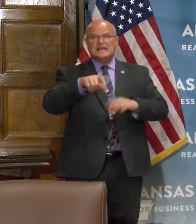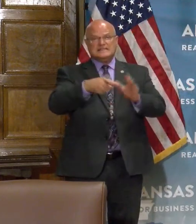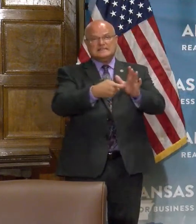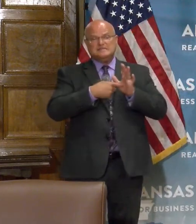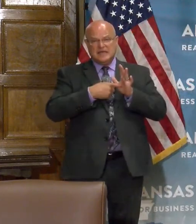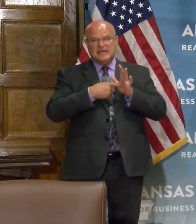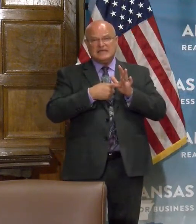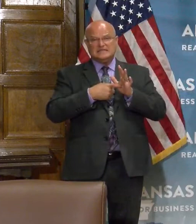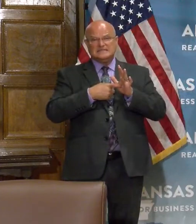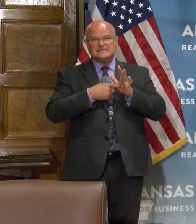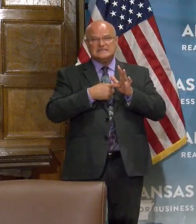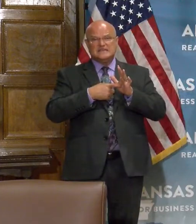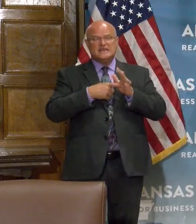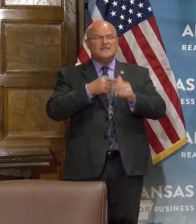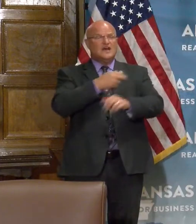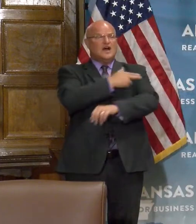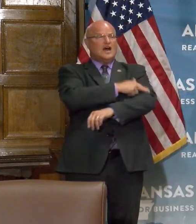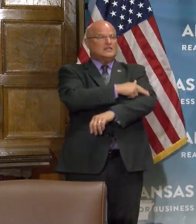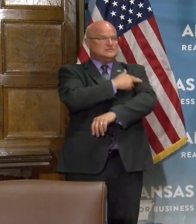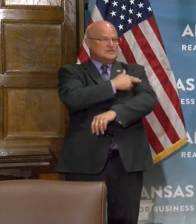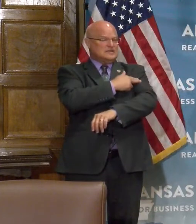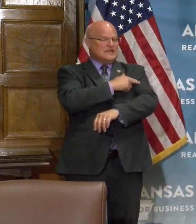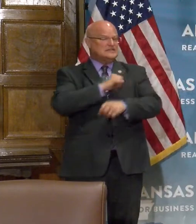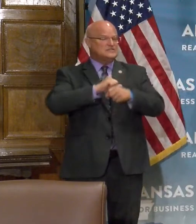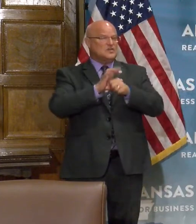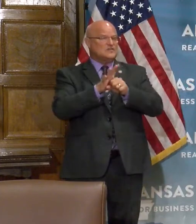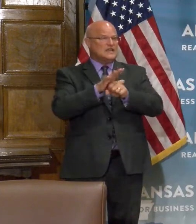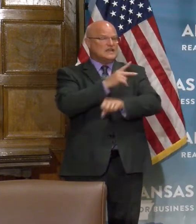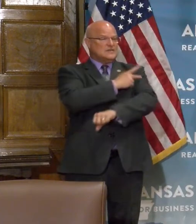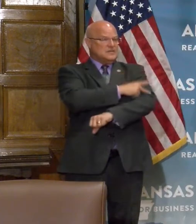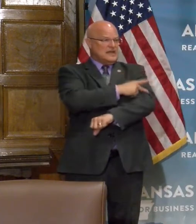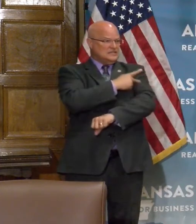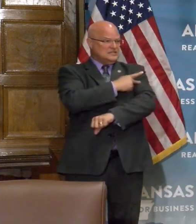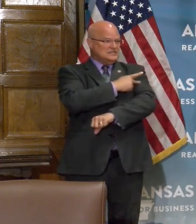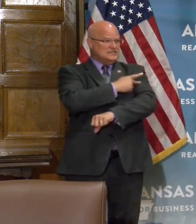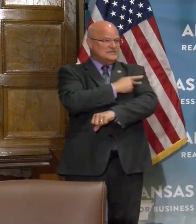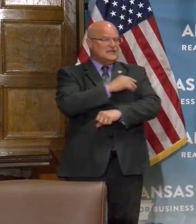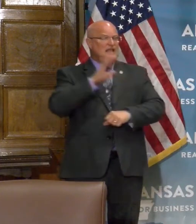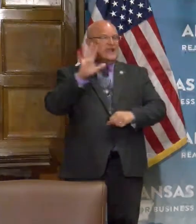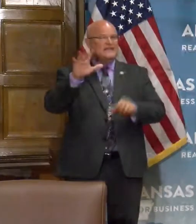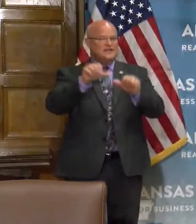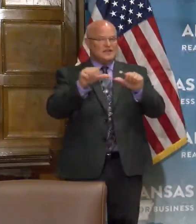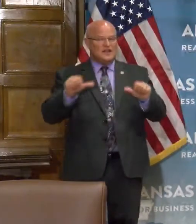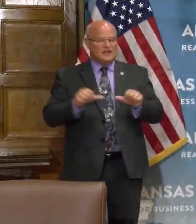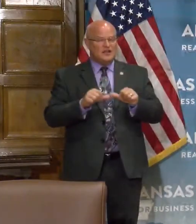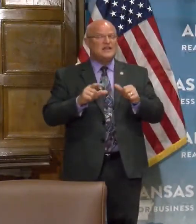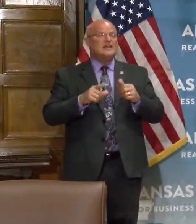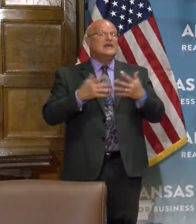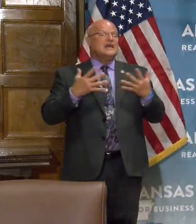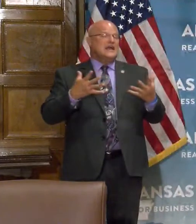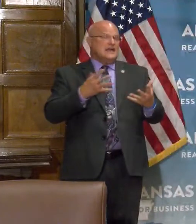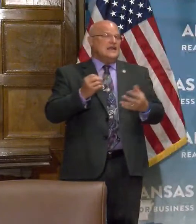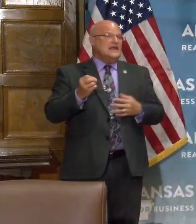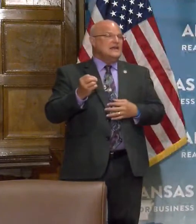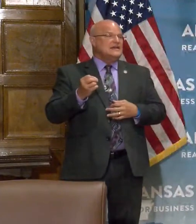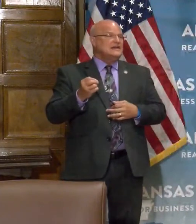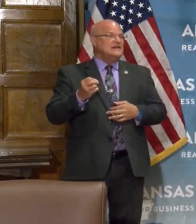demands of the hospitalized COVID-19 patients in their geographic region. And in the short term,